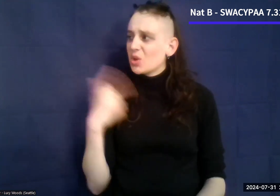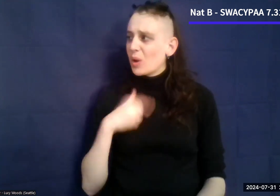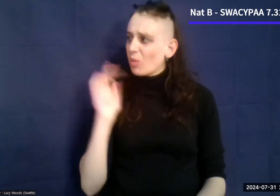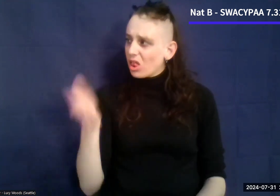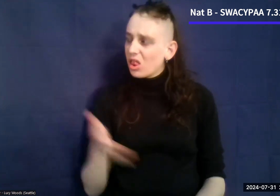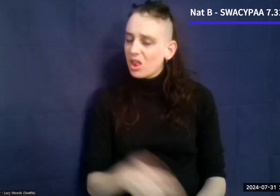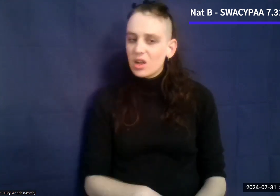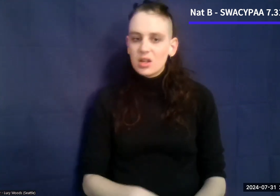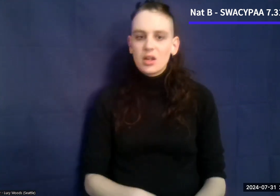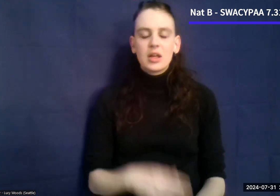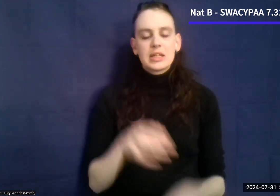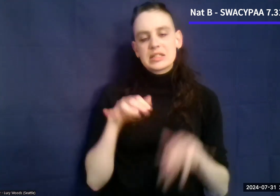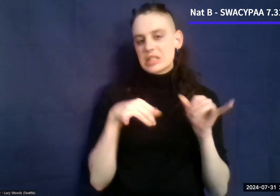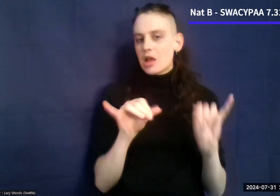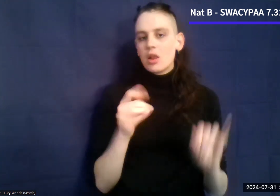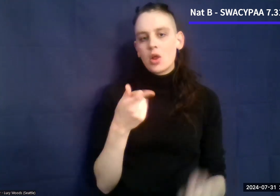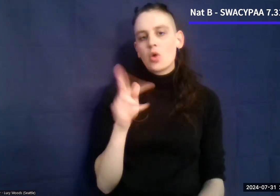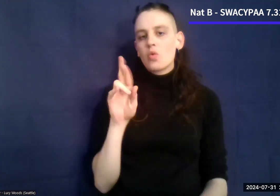to say thank you.